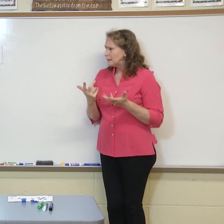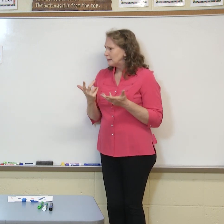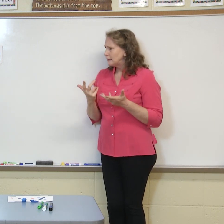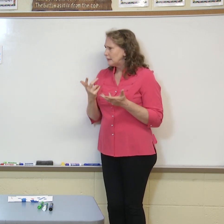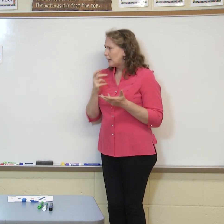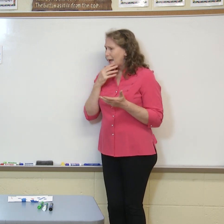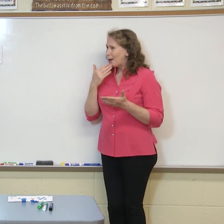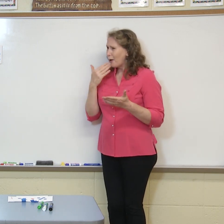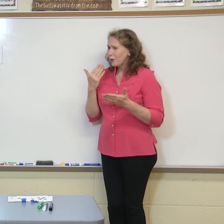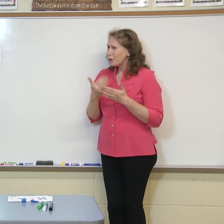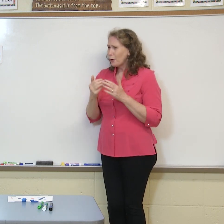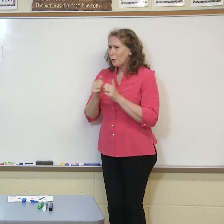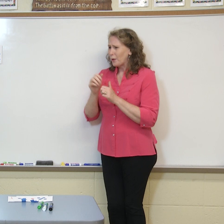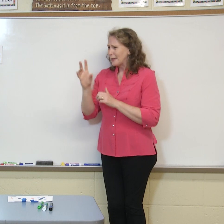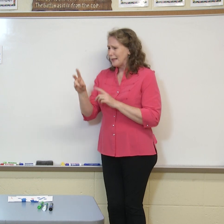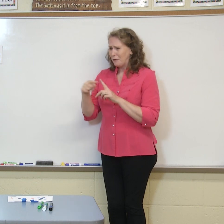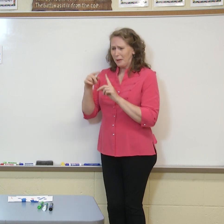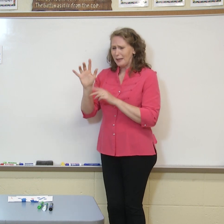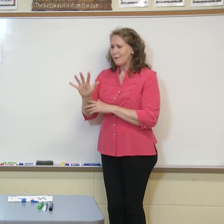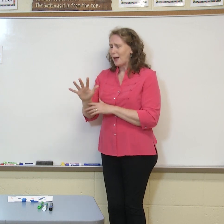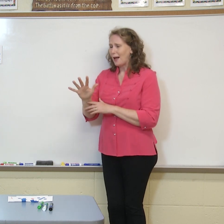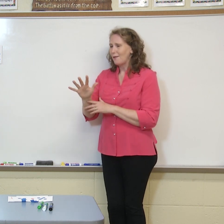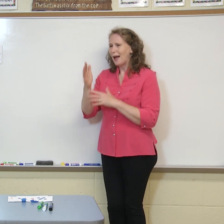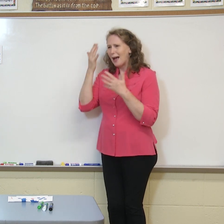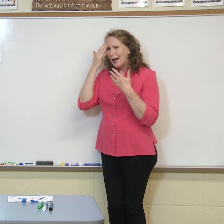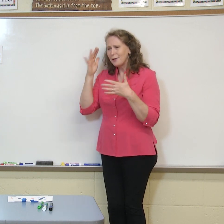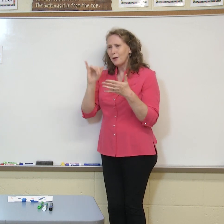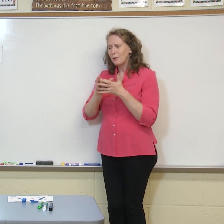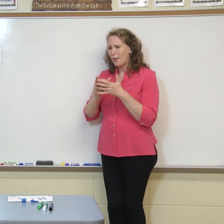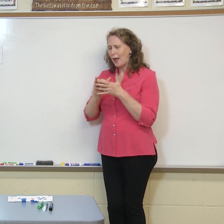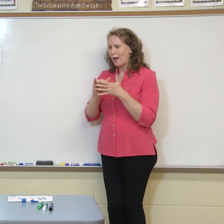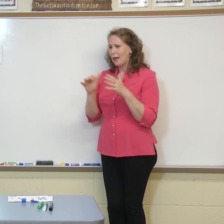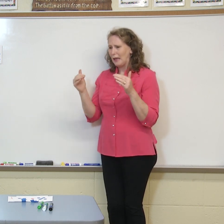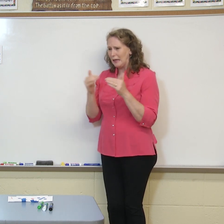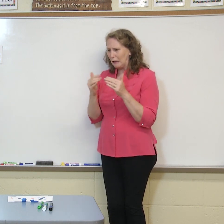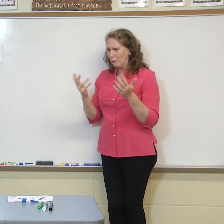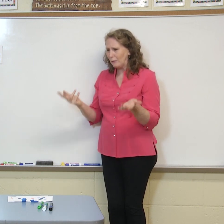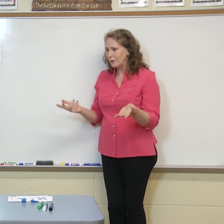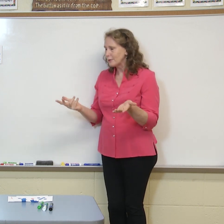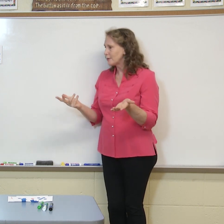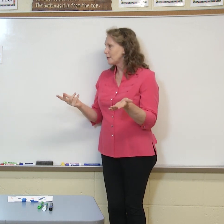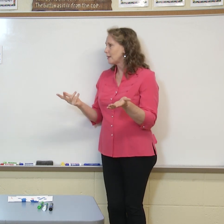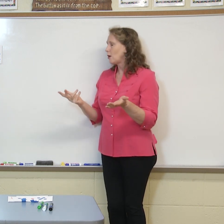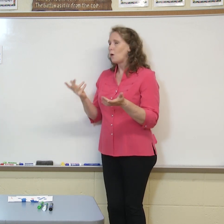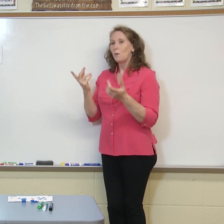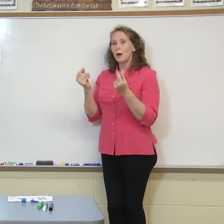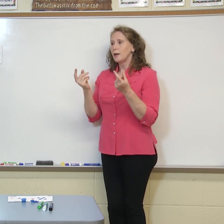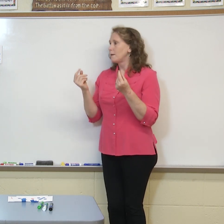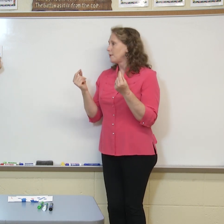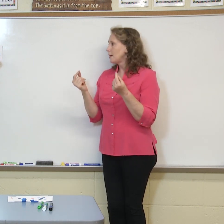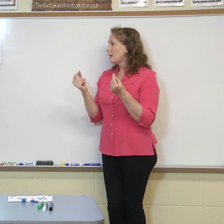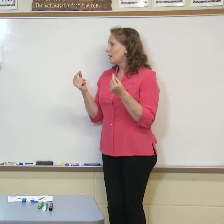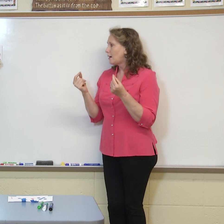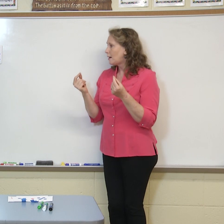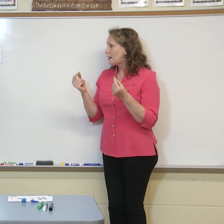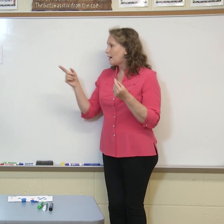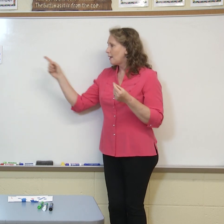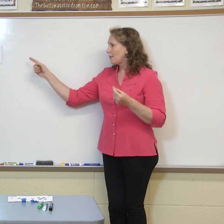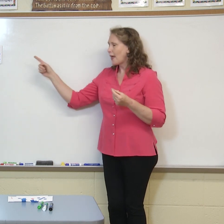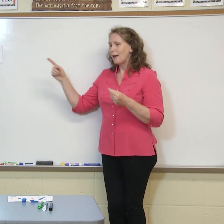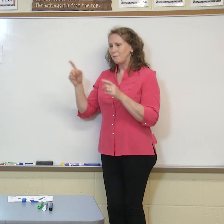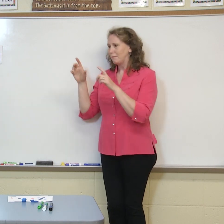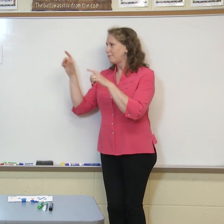I'm not very good with 7 and 5. I don't know that combination super yet, so I'm going to have to break that down a